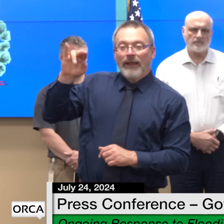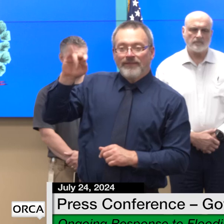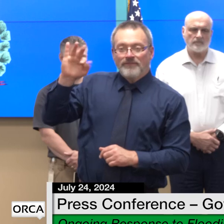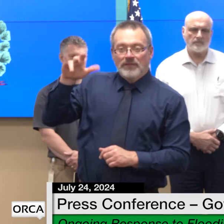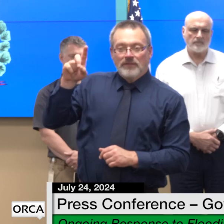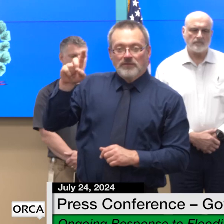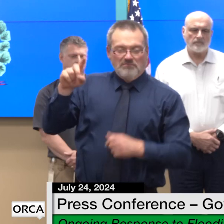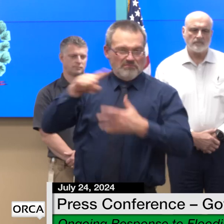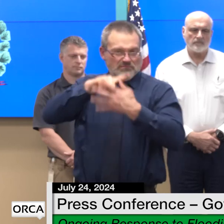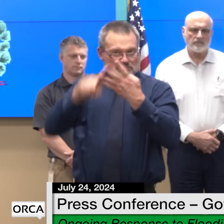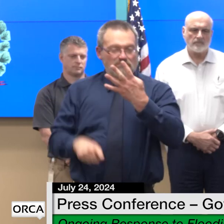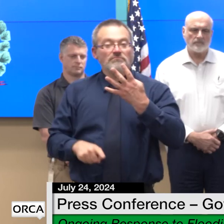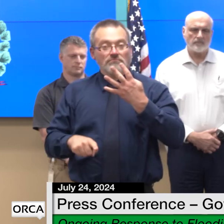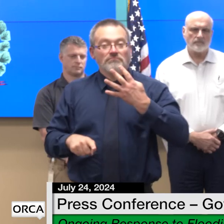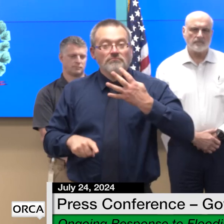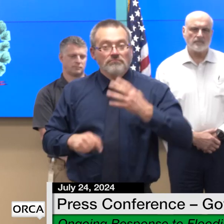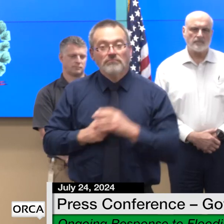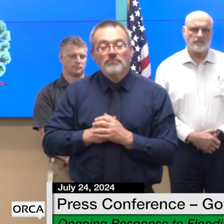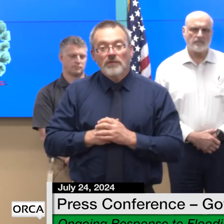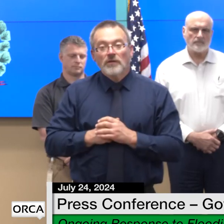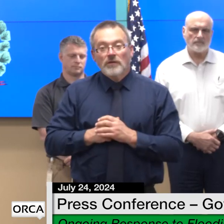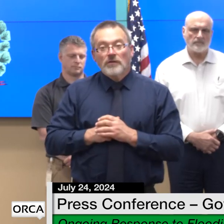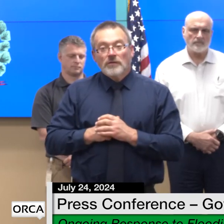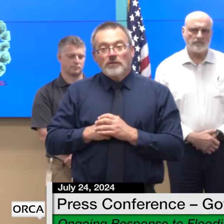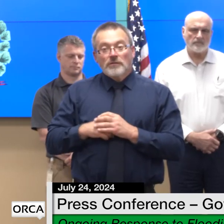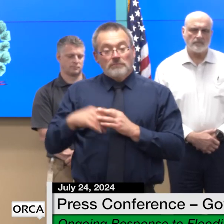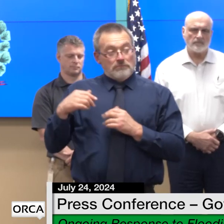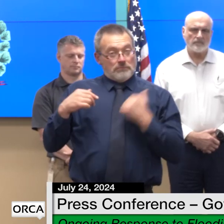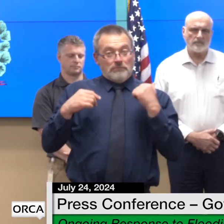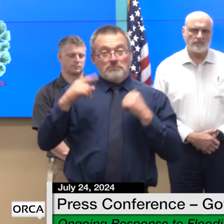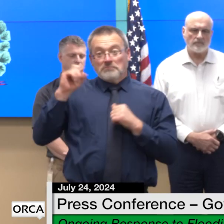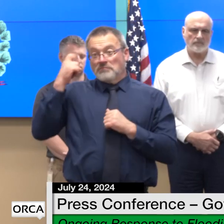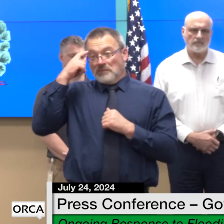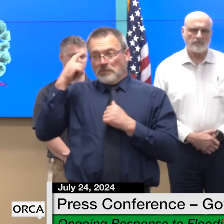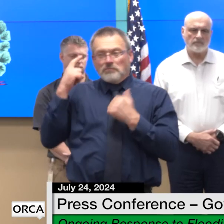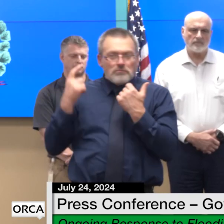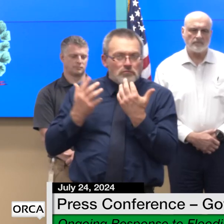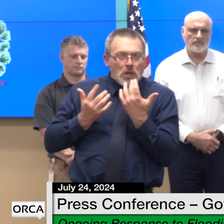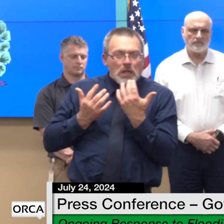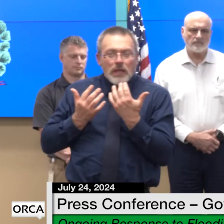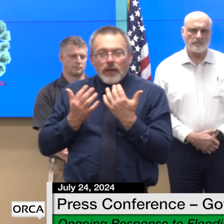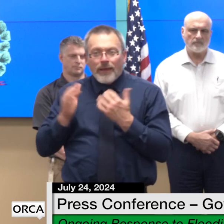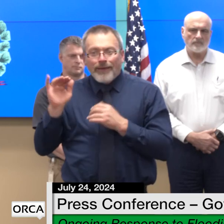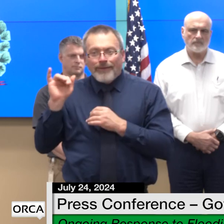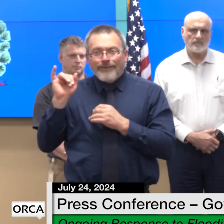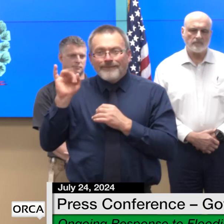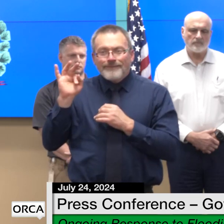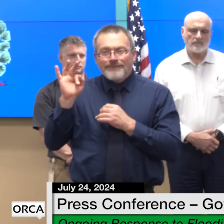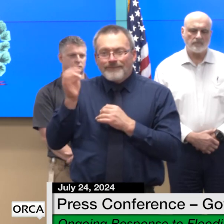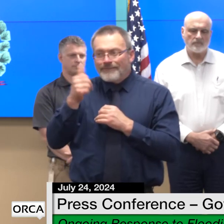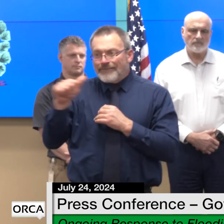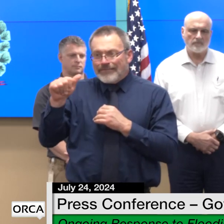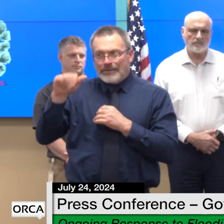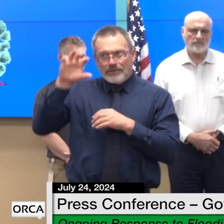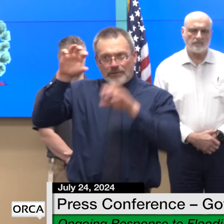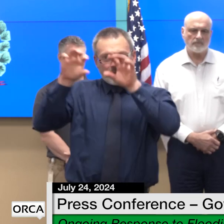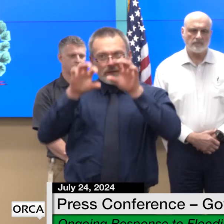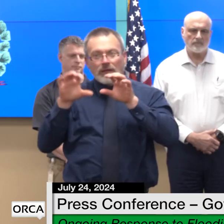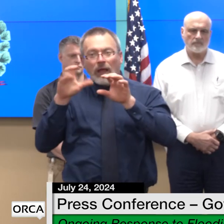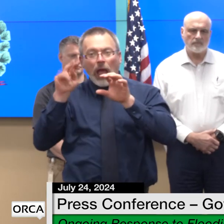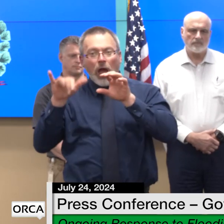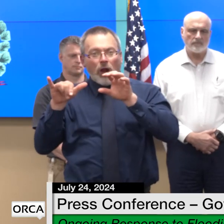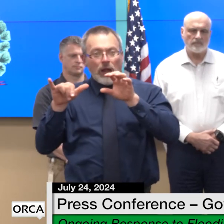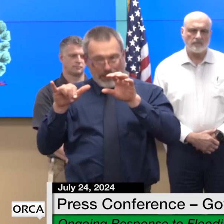While the state is still awaiting a determination on whether any counties are eligible for FEMA public